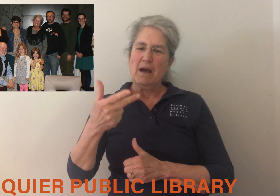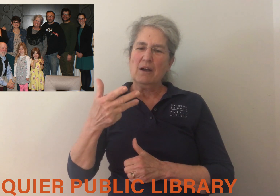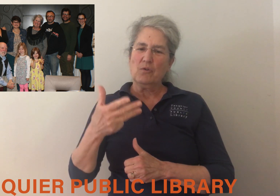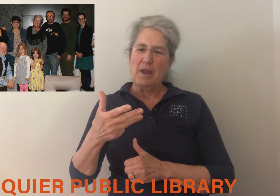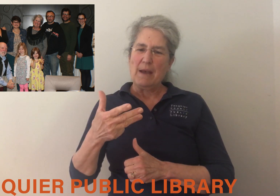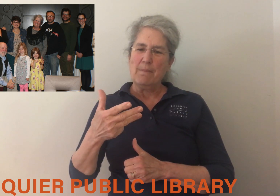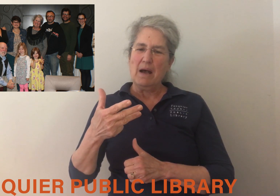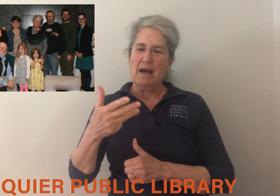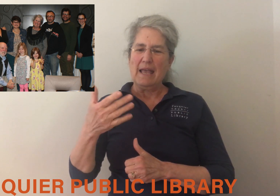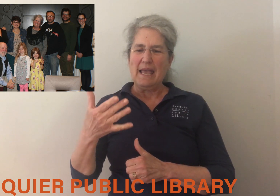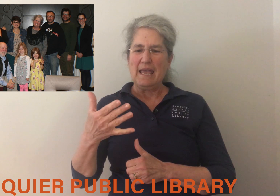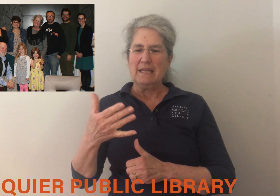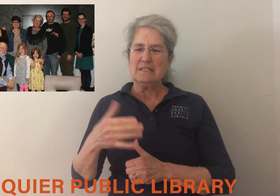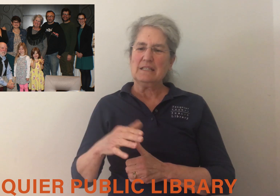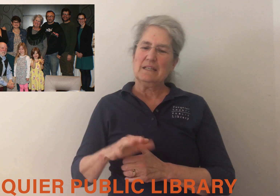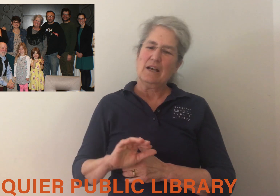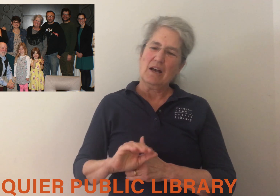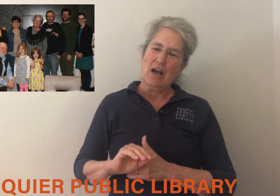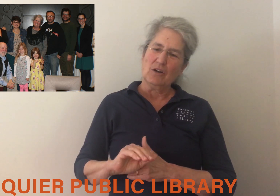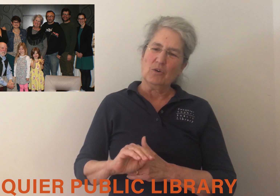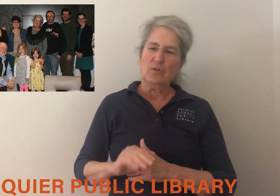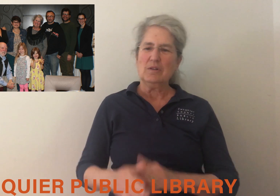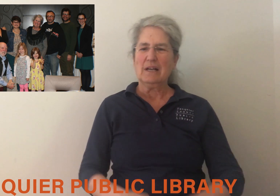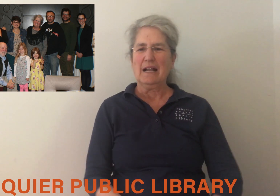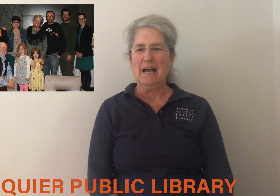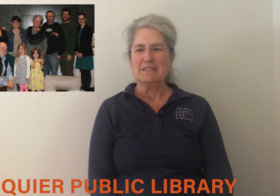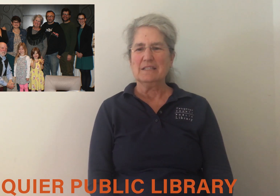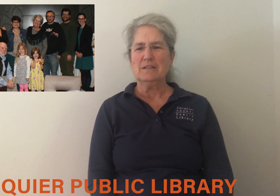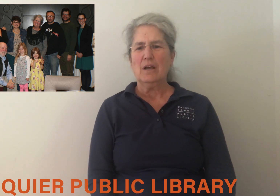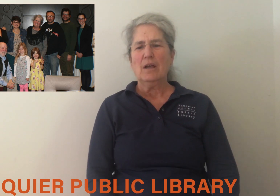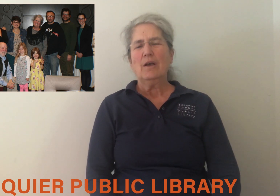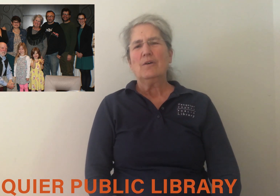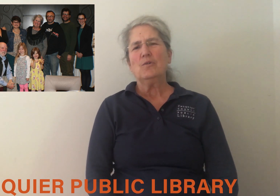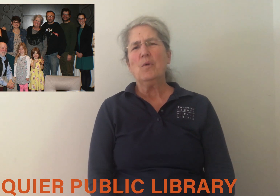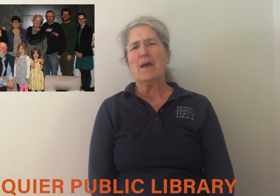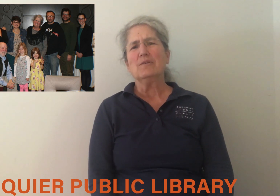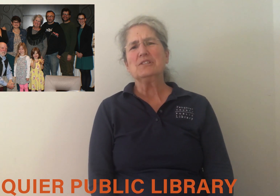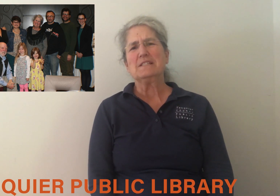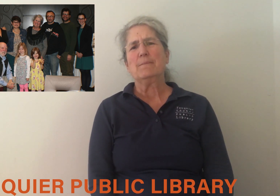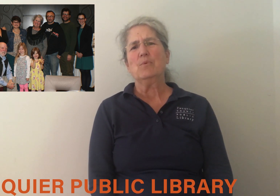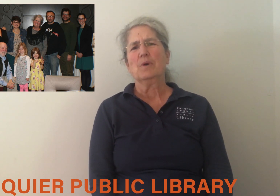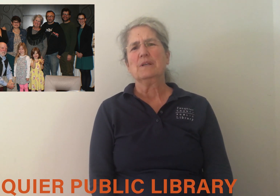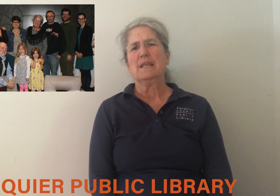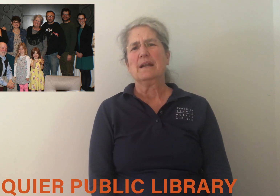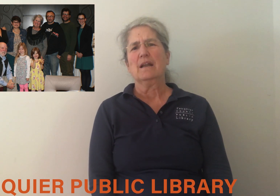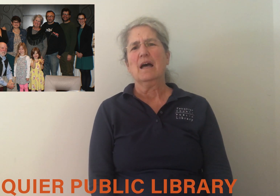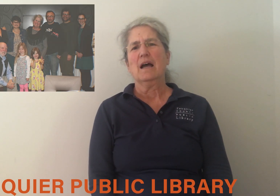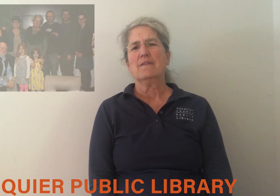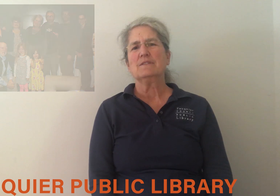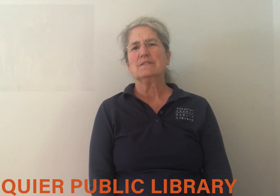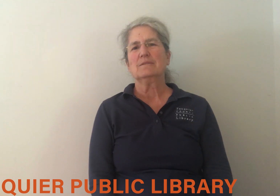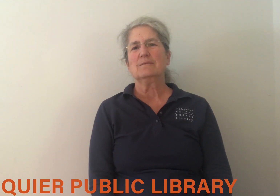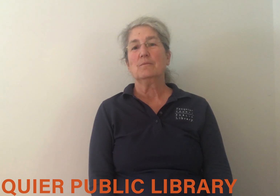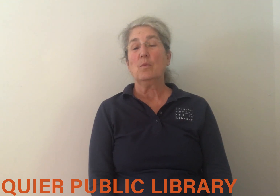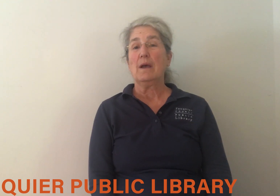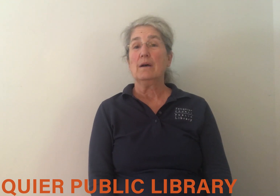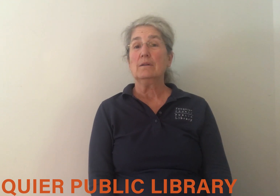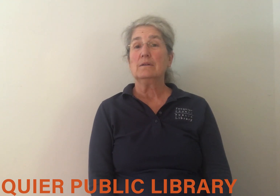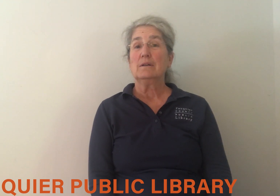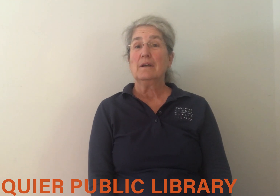grandma, grandpa, aunt, uncle, cousin. Who else is important in our lives? Well,